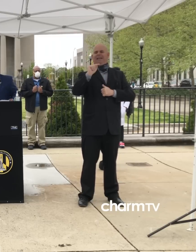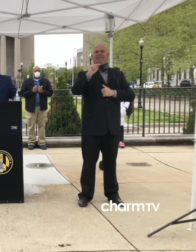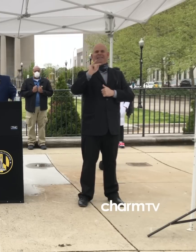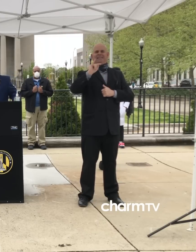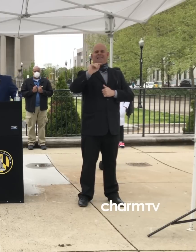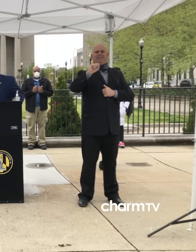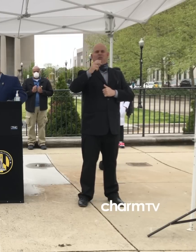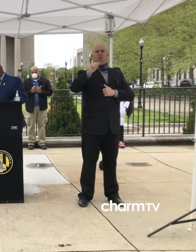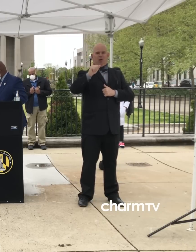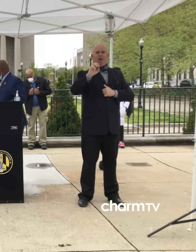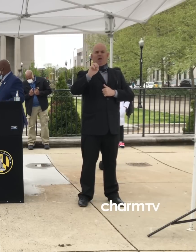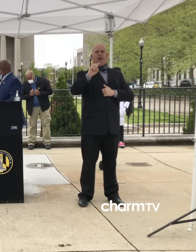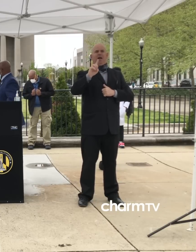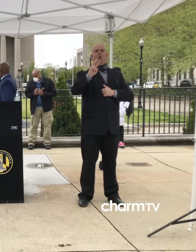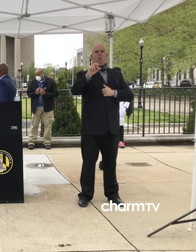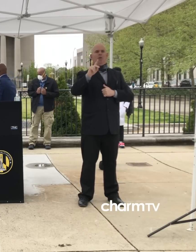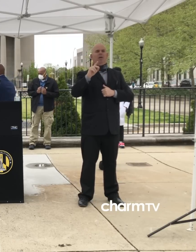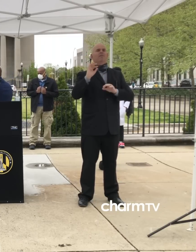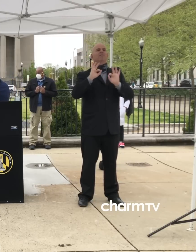details.